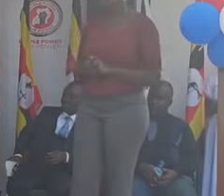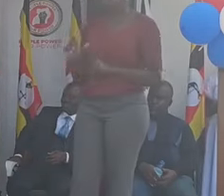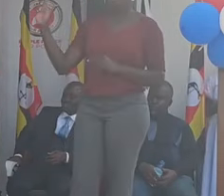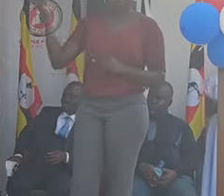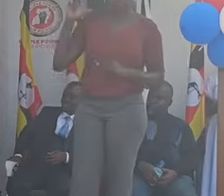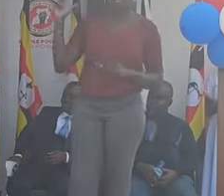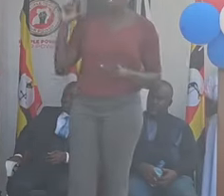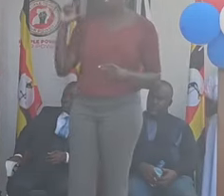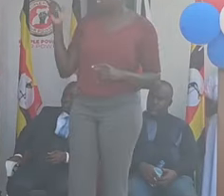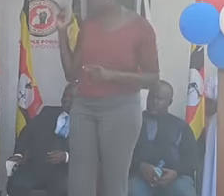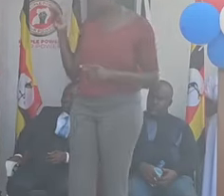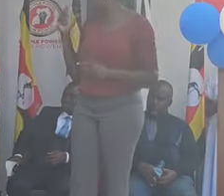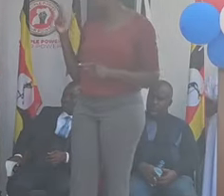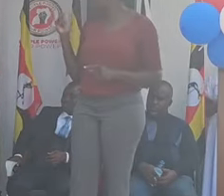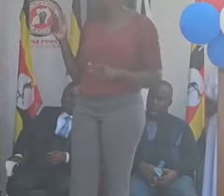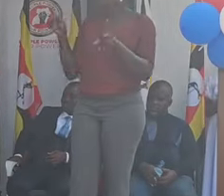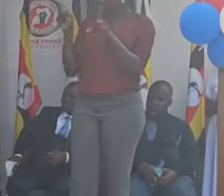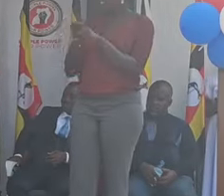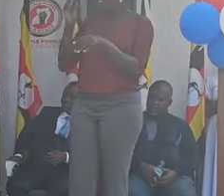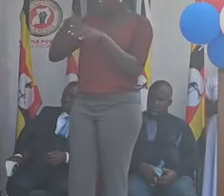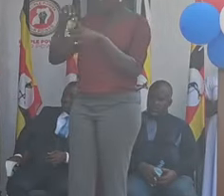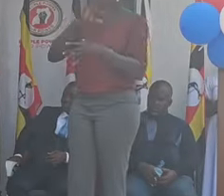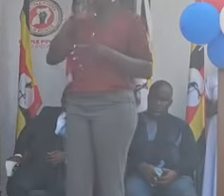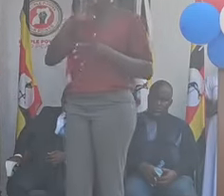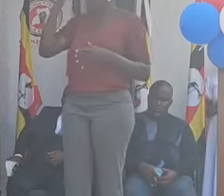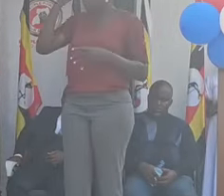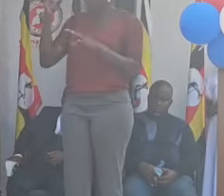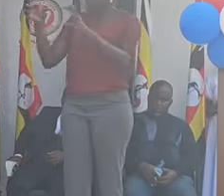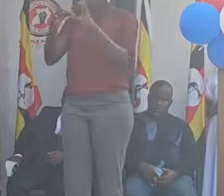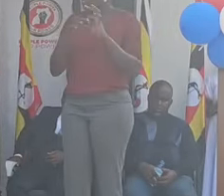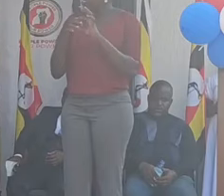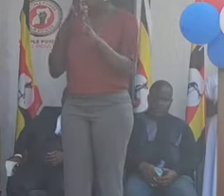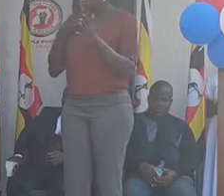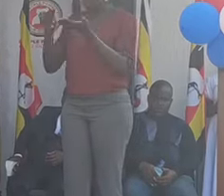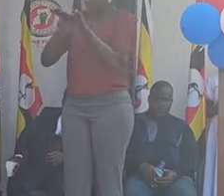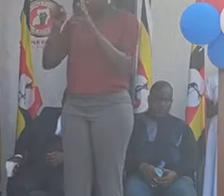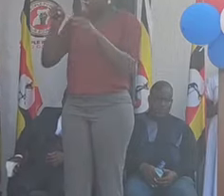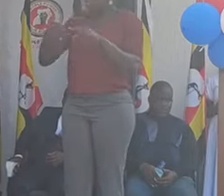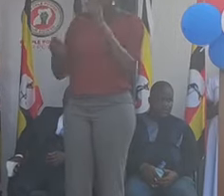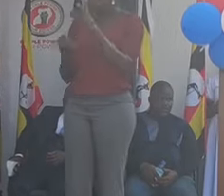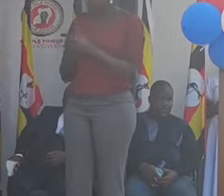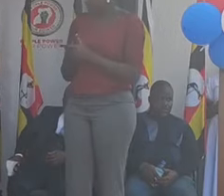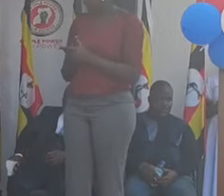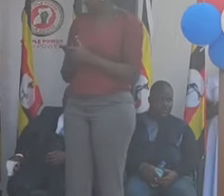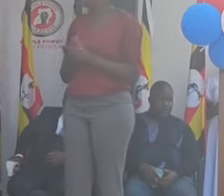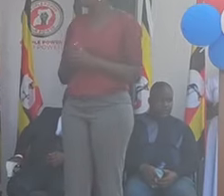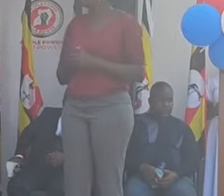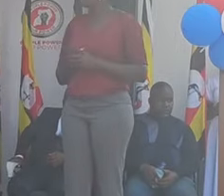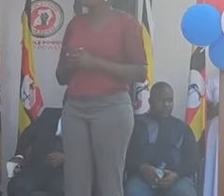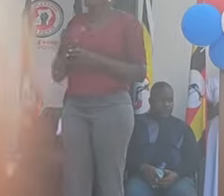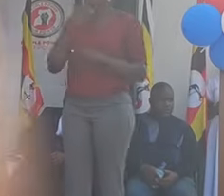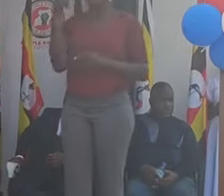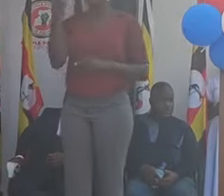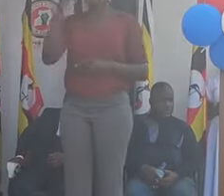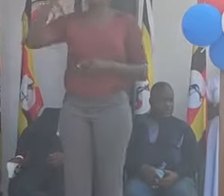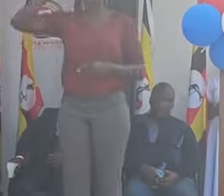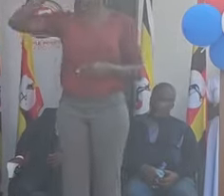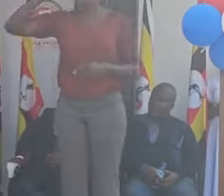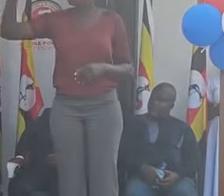Comrades, also in the spirit of unity, I want to use this opportunity not only to